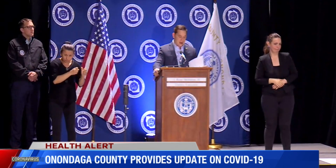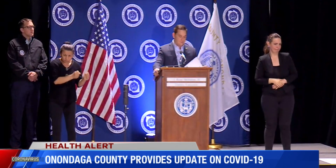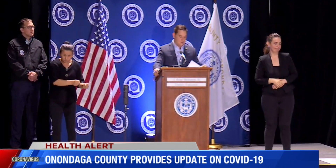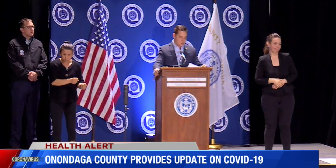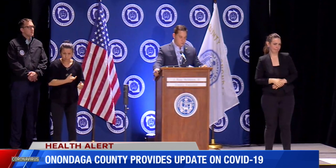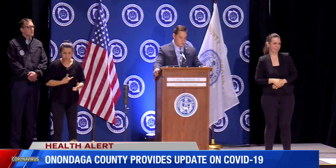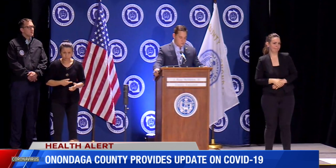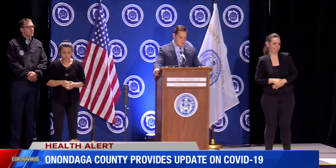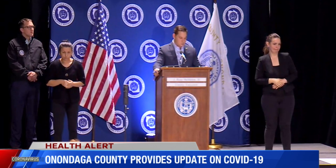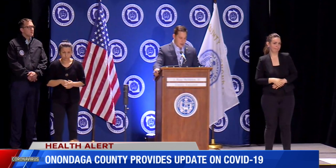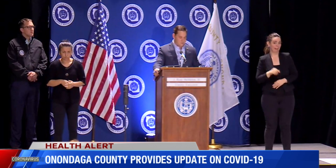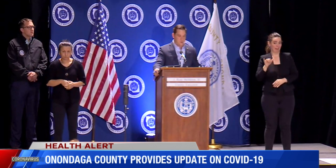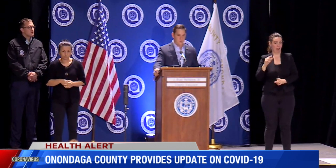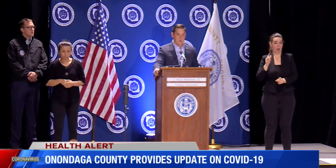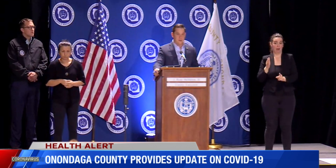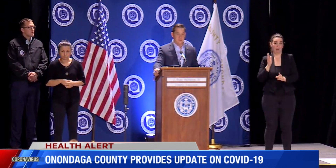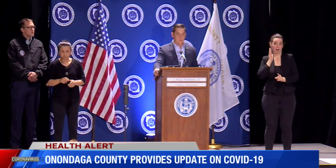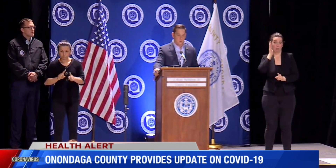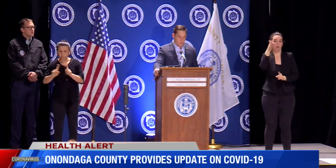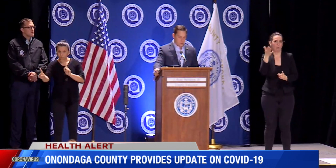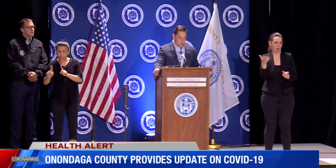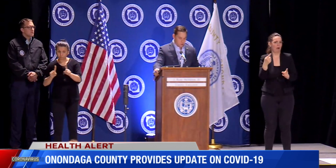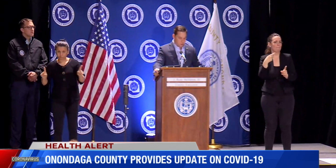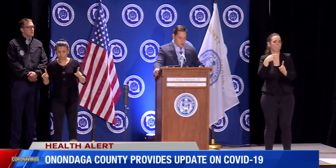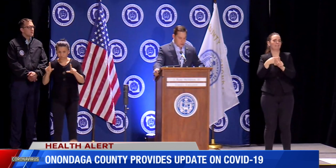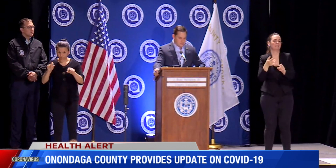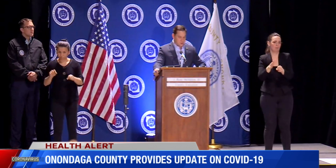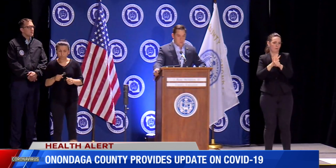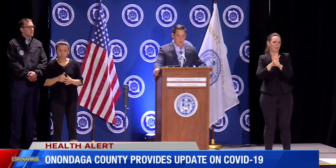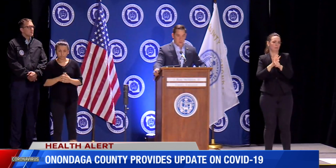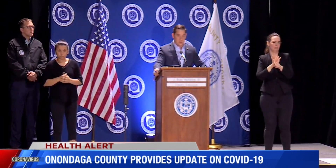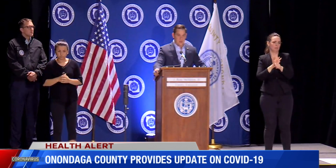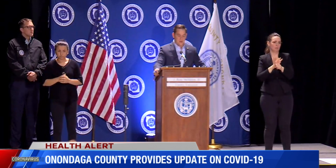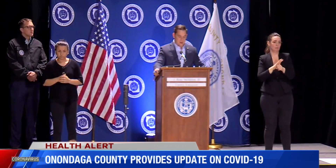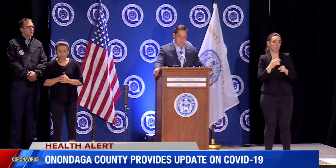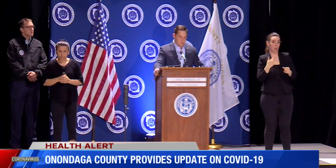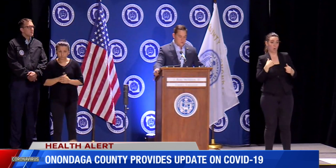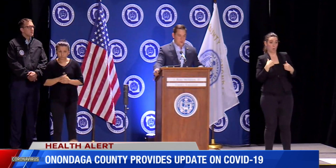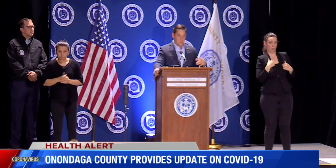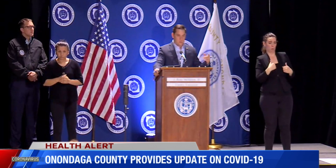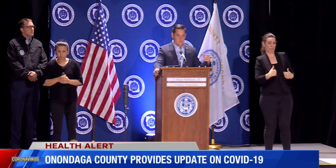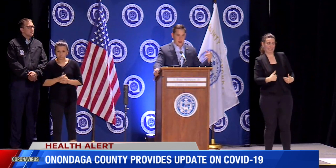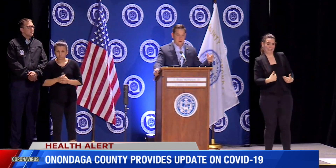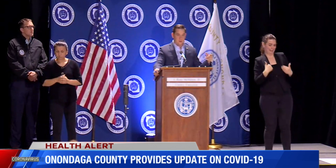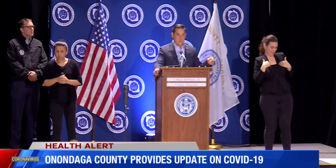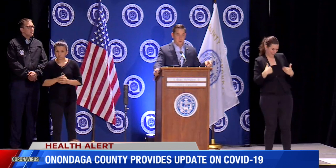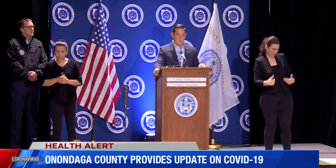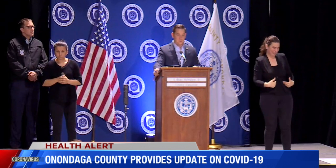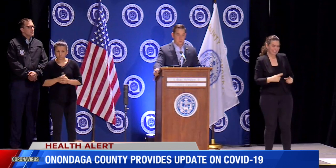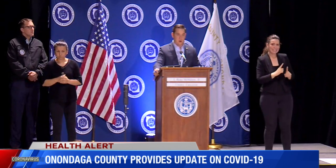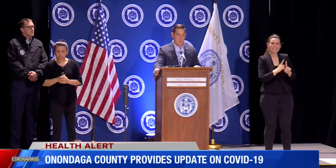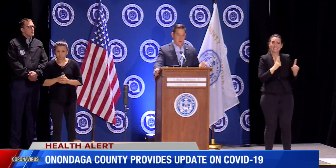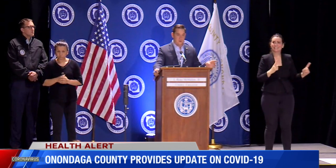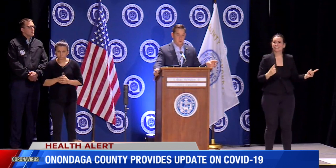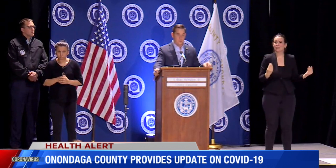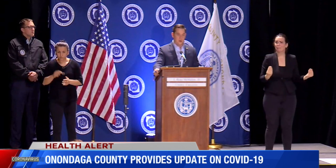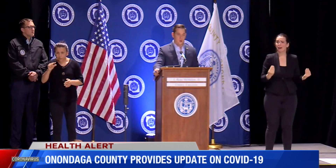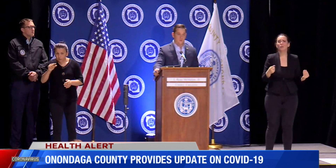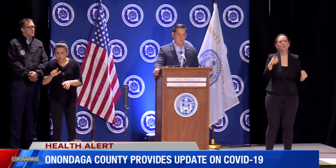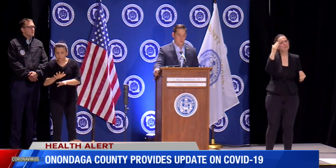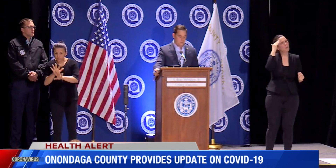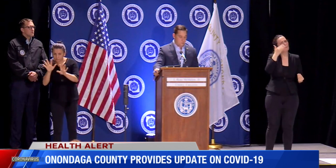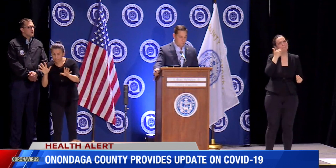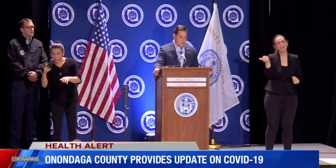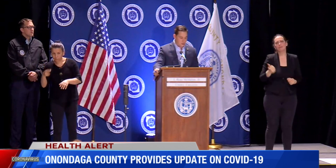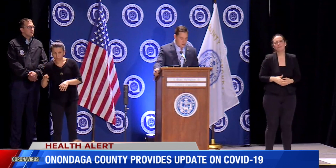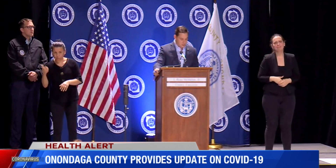we have to social distance. We have to. That's what we can do as a community, and it looks like we're responding a little bit. Tomorrow we'll have our new grade.